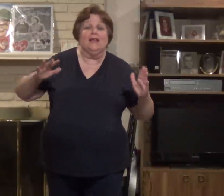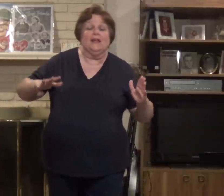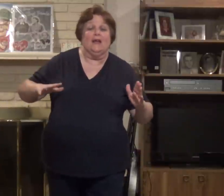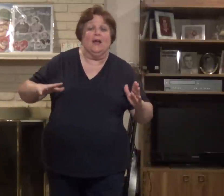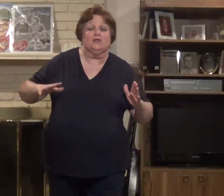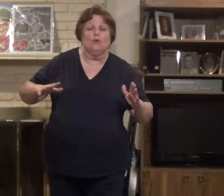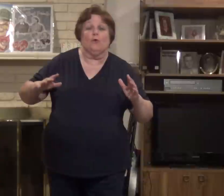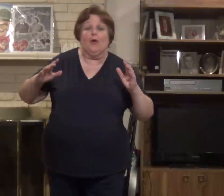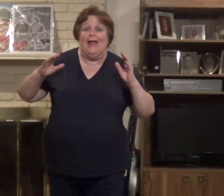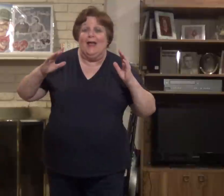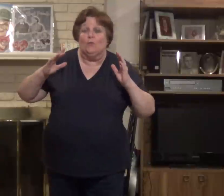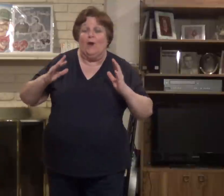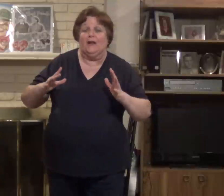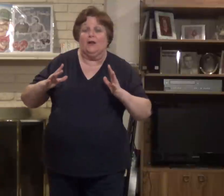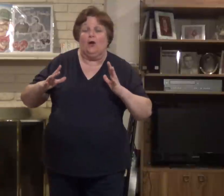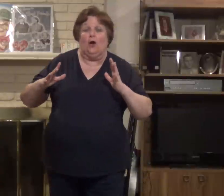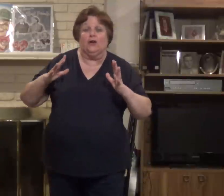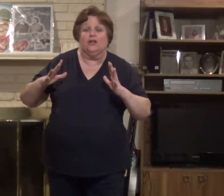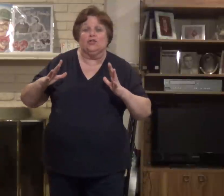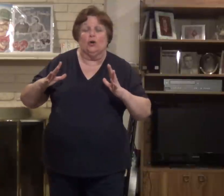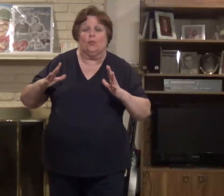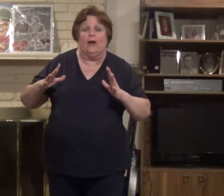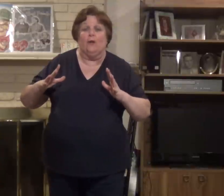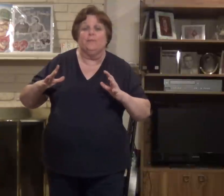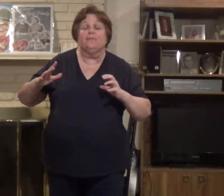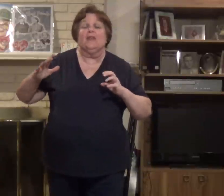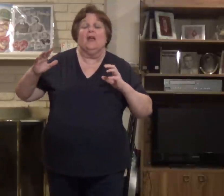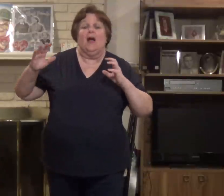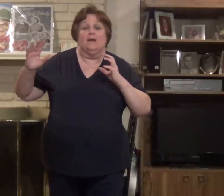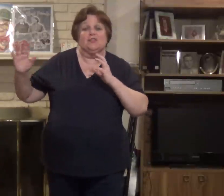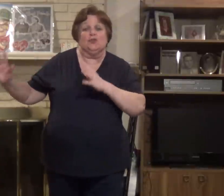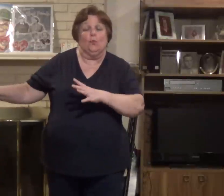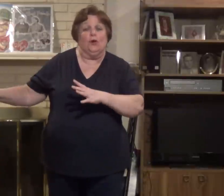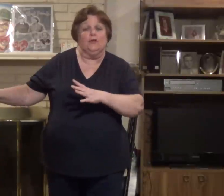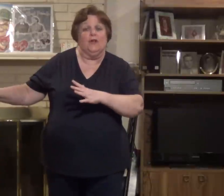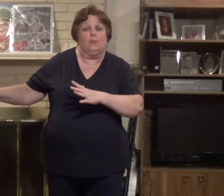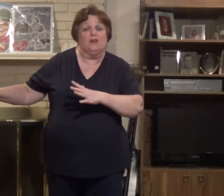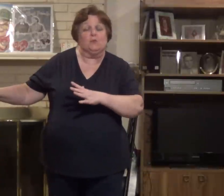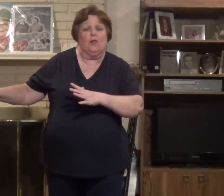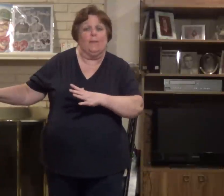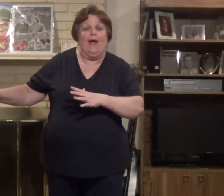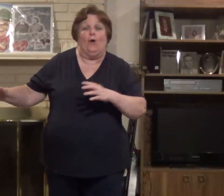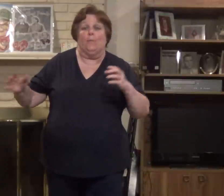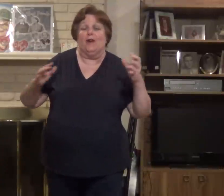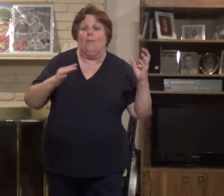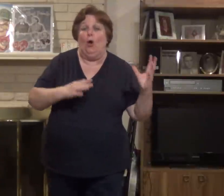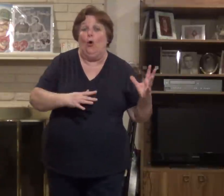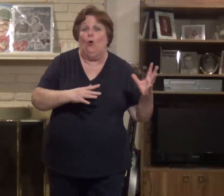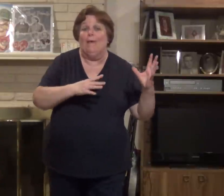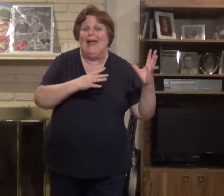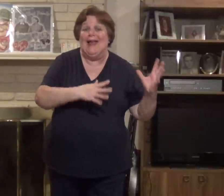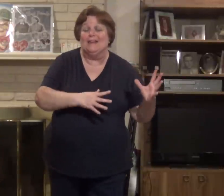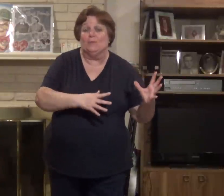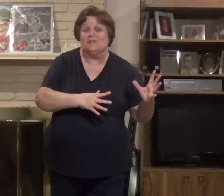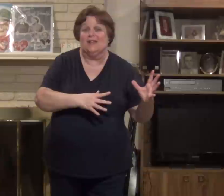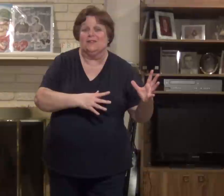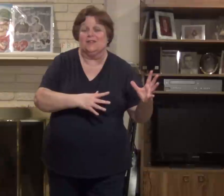getting knocked over, and riding in a car, getting jarred around, I'm still wearing the neck brace while I'm out, but I'm home 80% of the